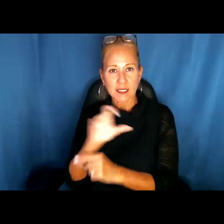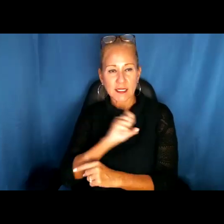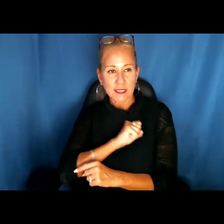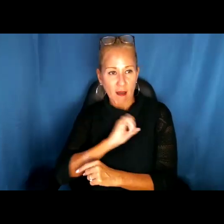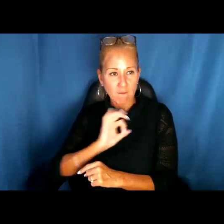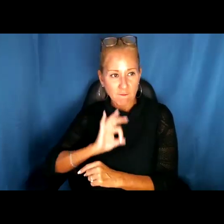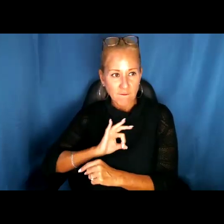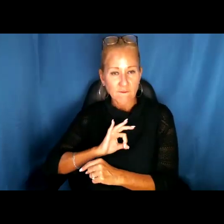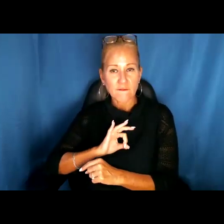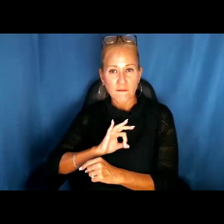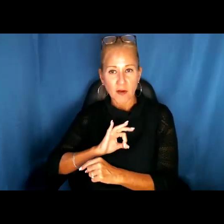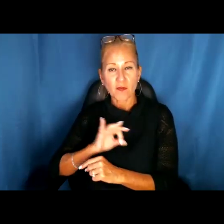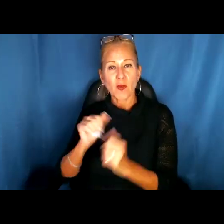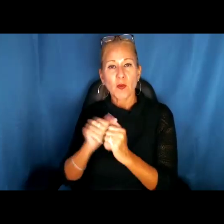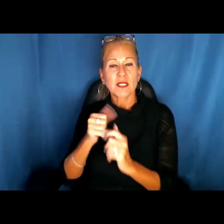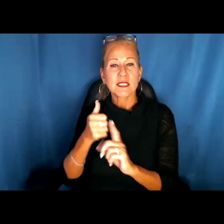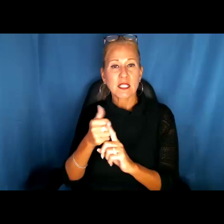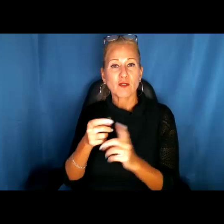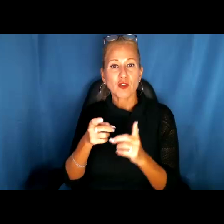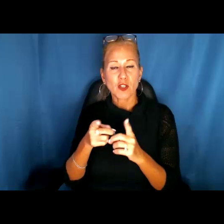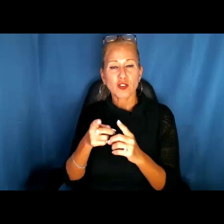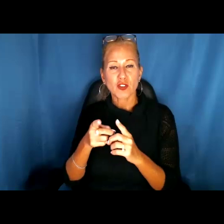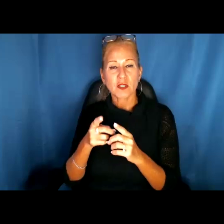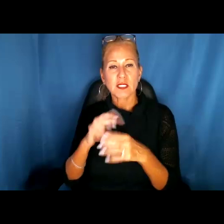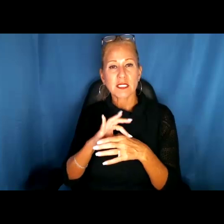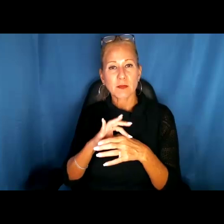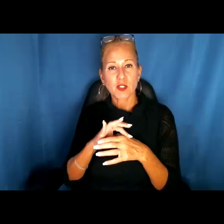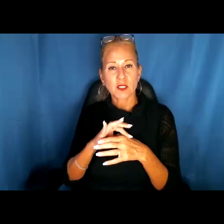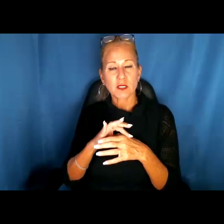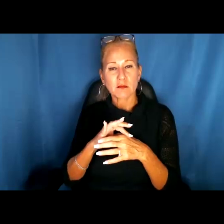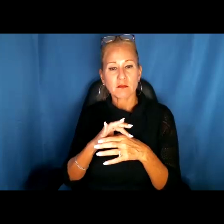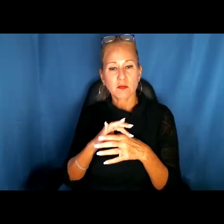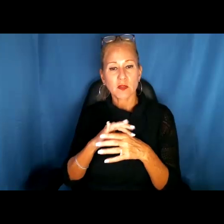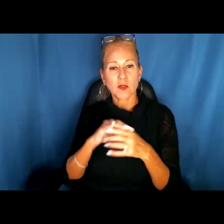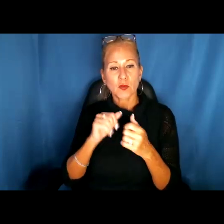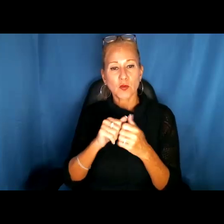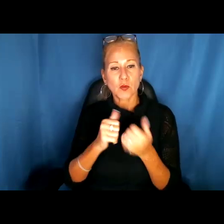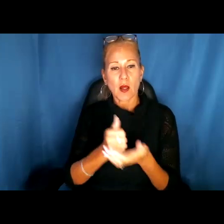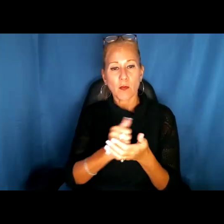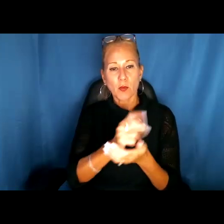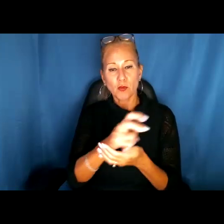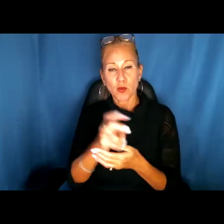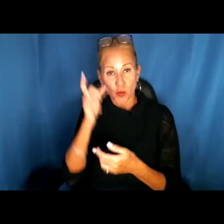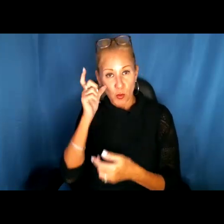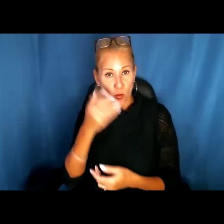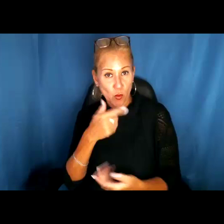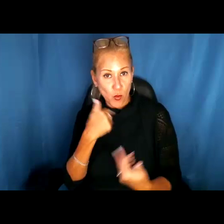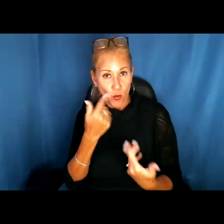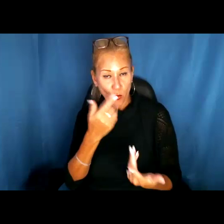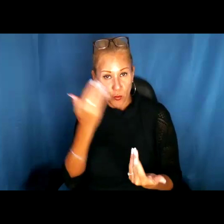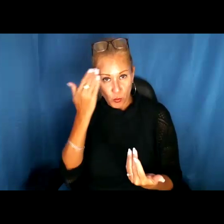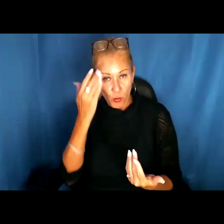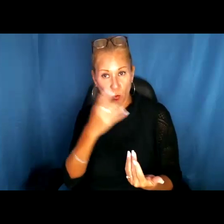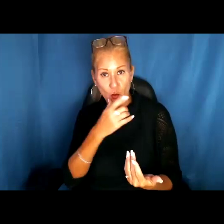staff as direction subject matters to assist with transition. And do you know who should be these subject